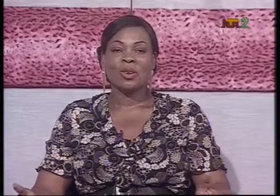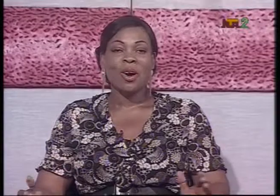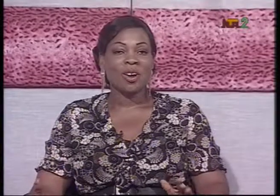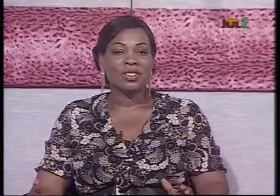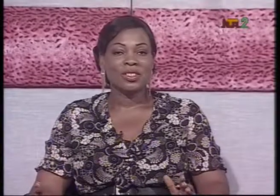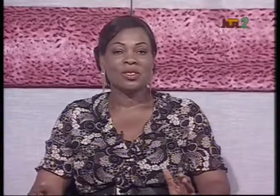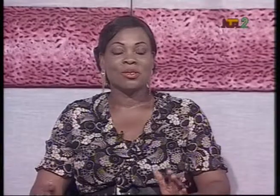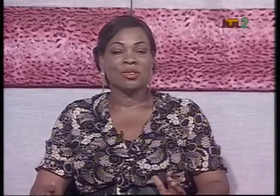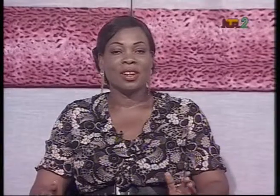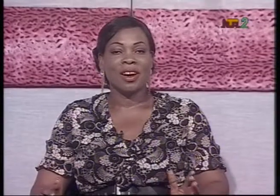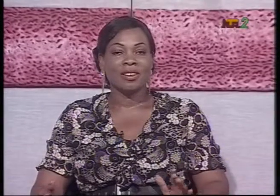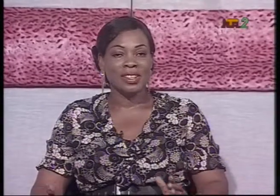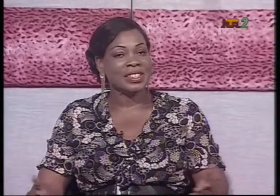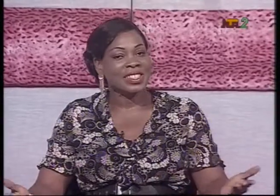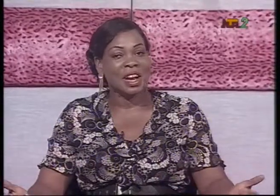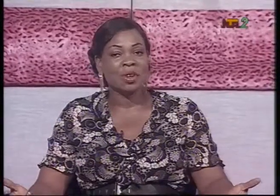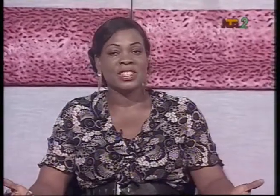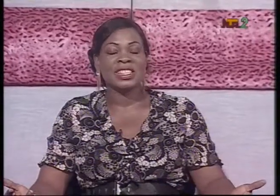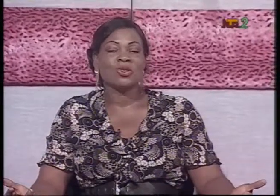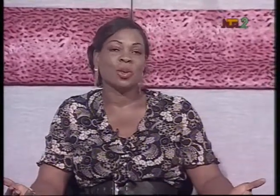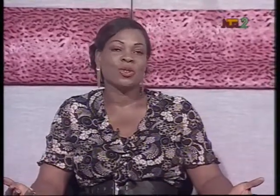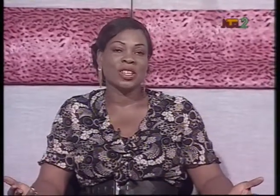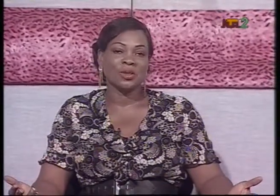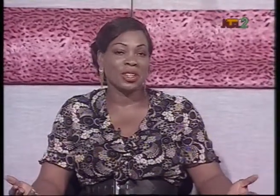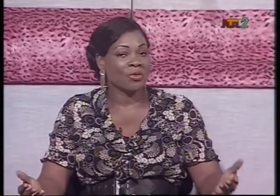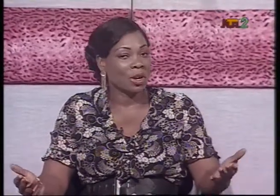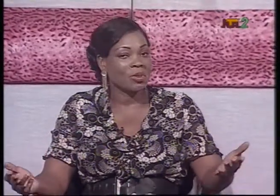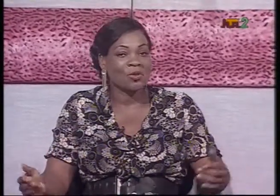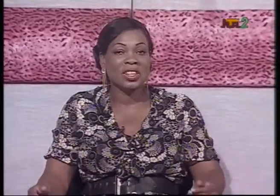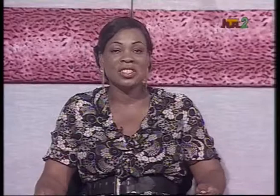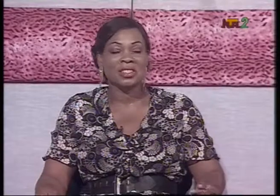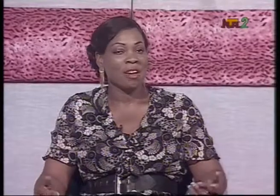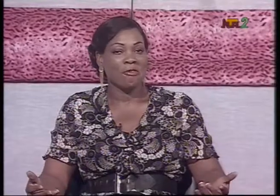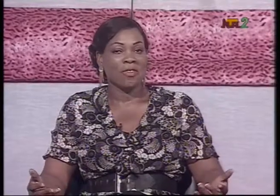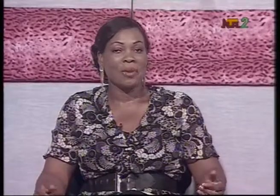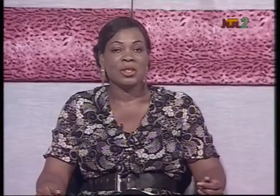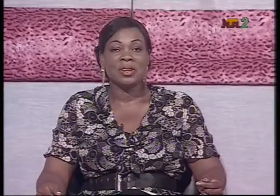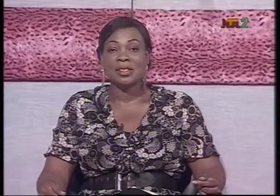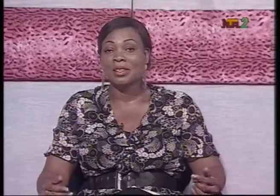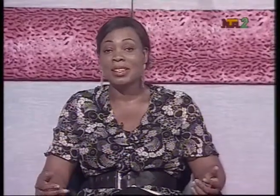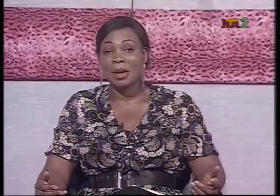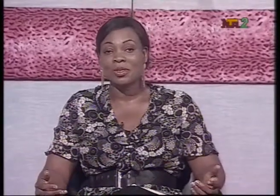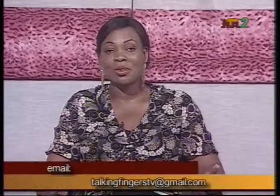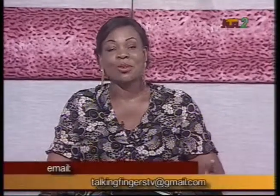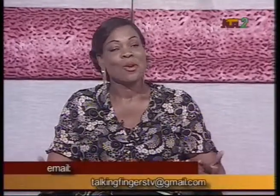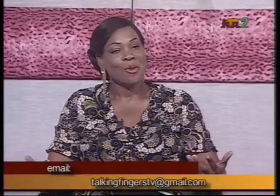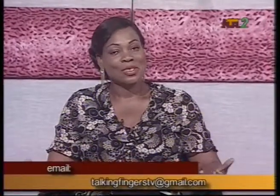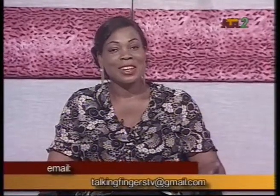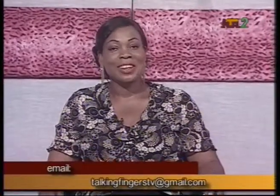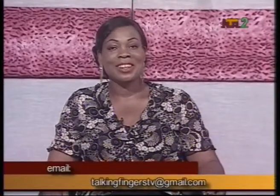on to other letters. Let's see how many of these letters we'll be able to take today. If we're able to finish it, fine, which means in the next episode, we'll start learning